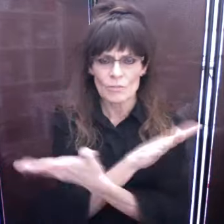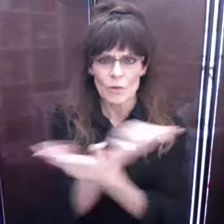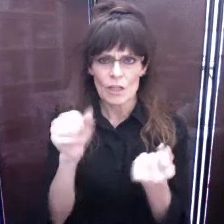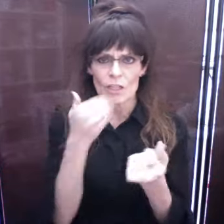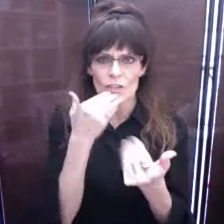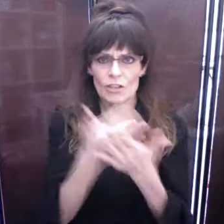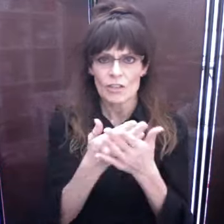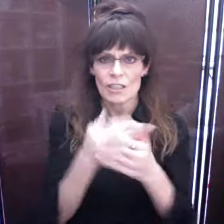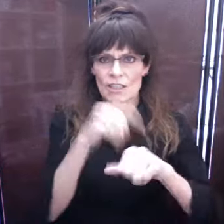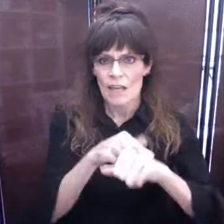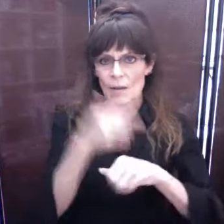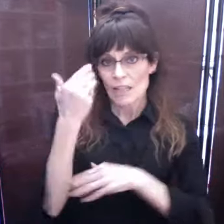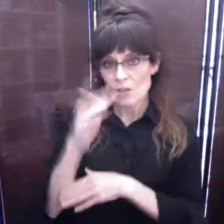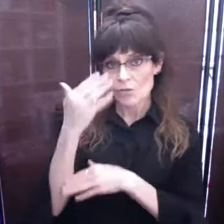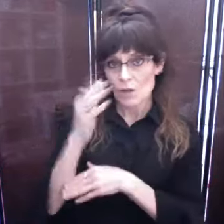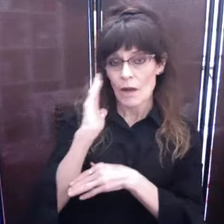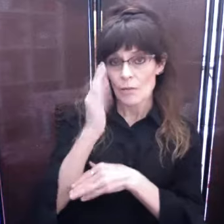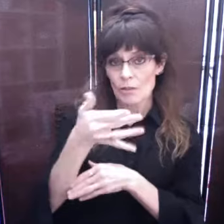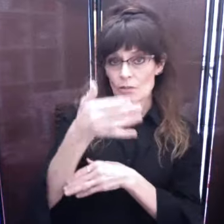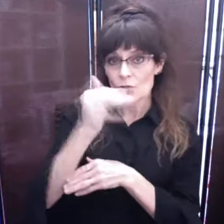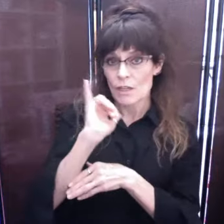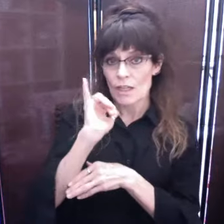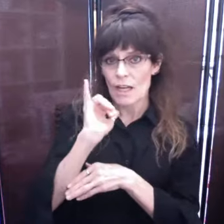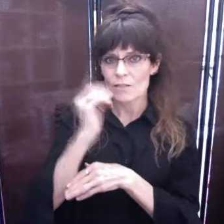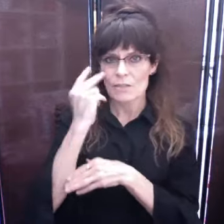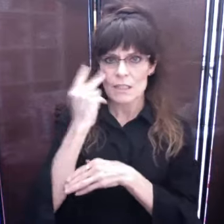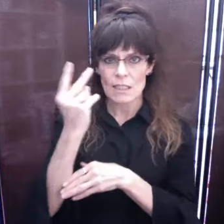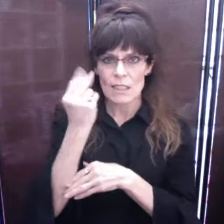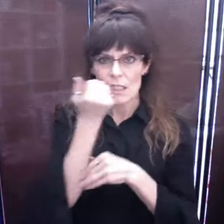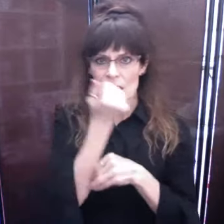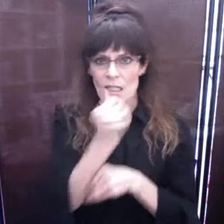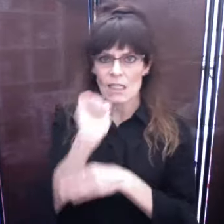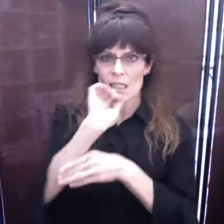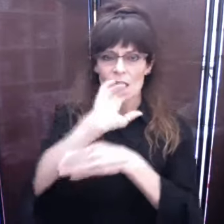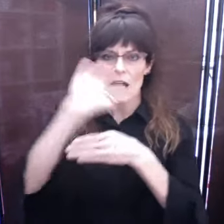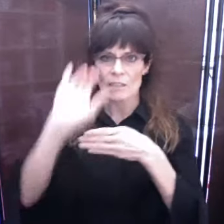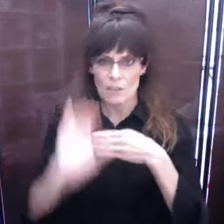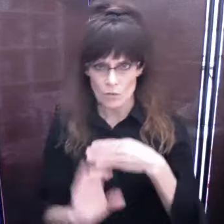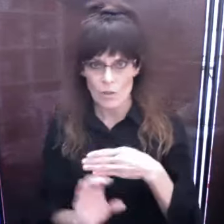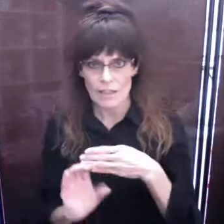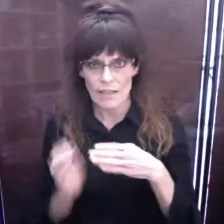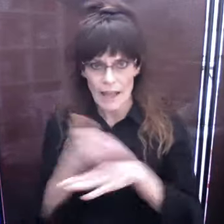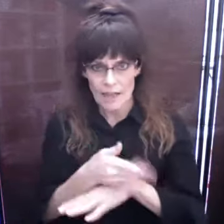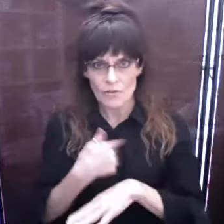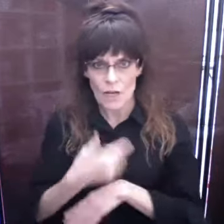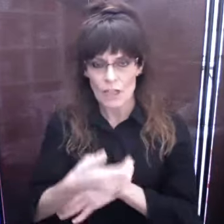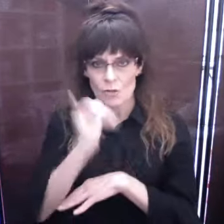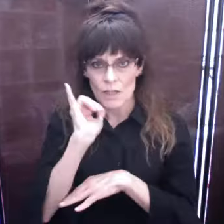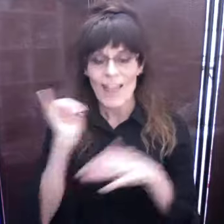that I don't know that I'm going to drink. It's that I don't see any consequence on the other side of that drink. That's the insanity of alcoholism.